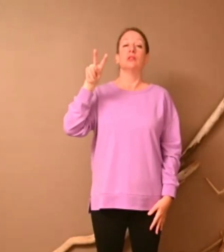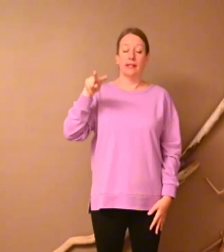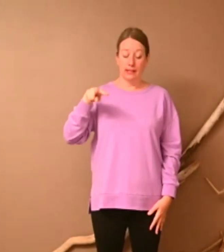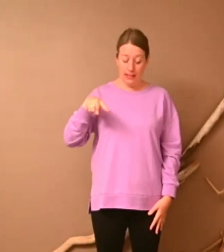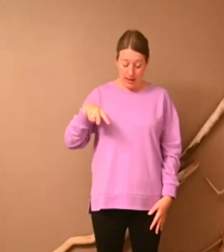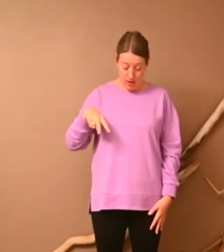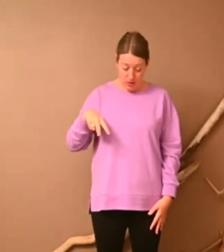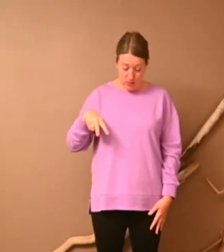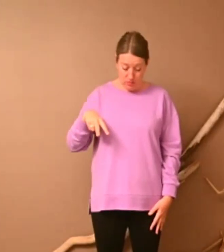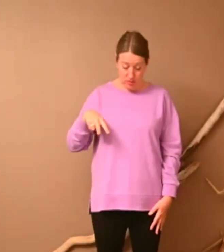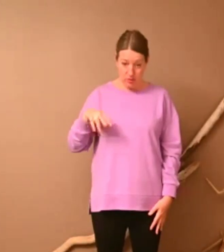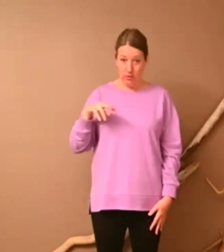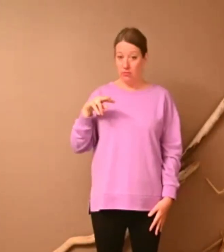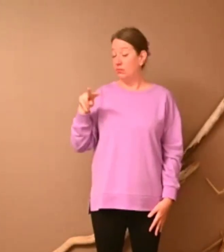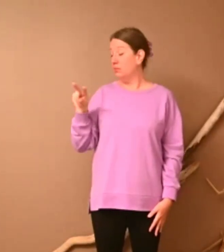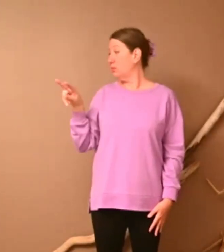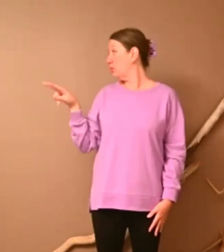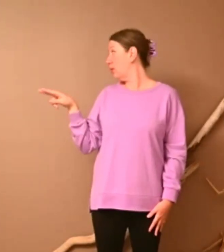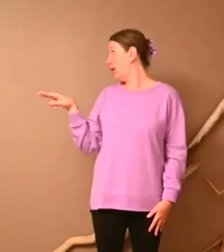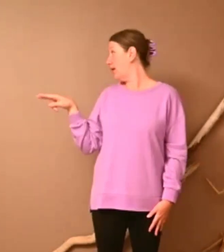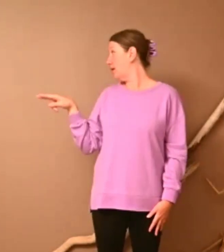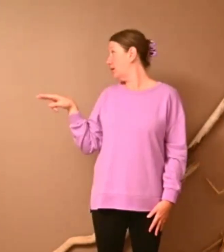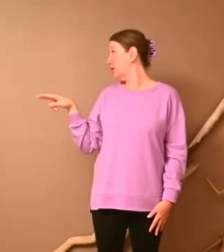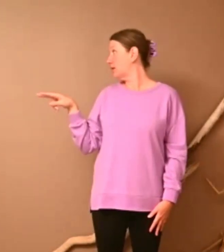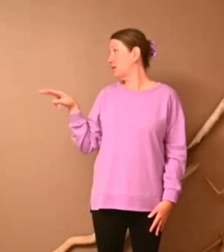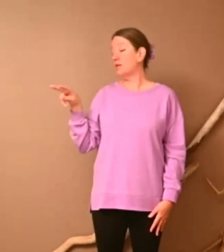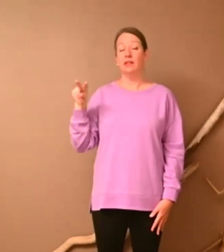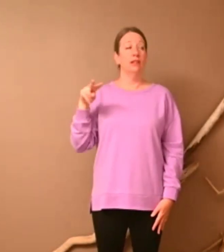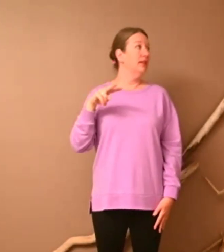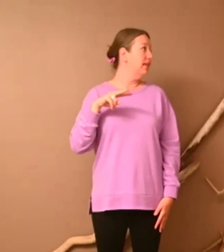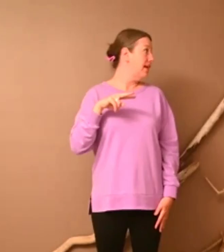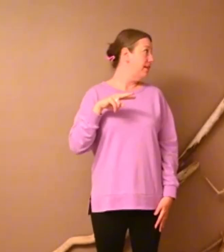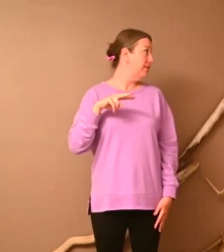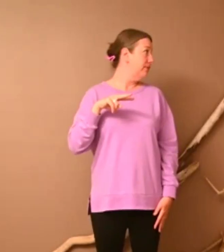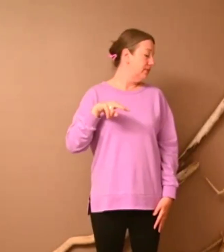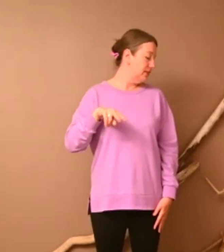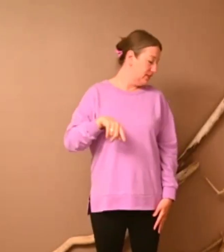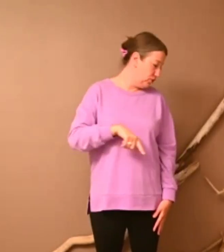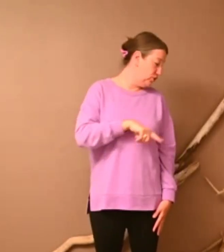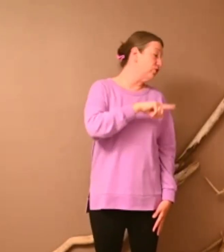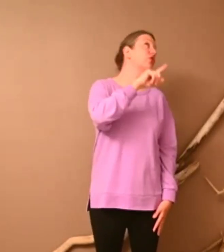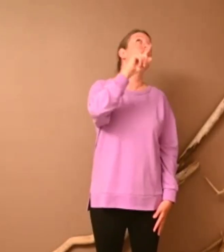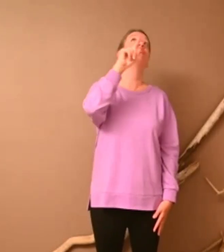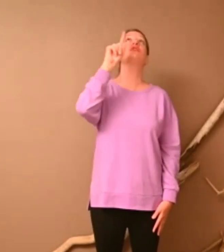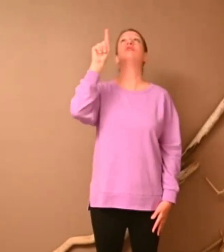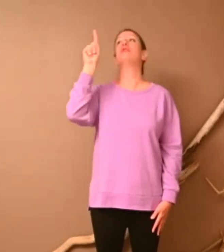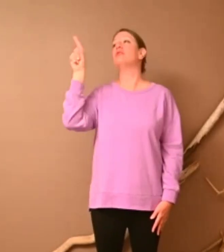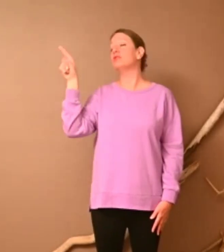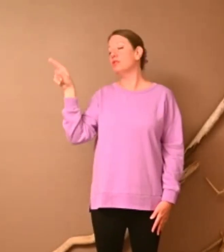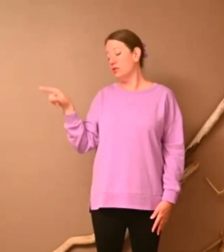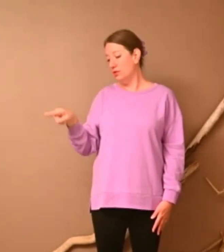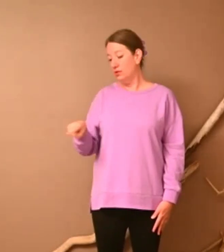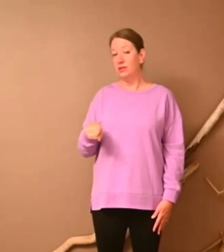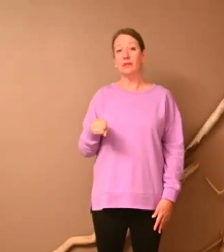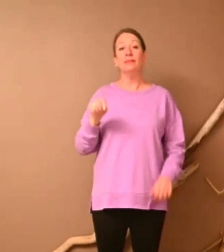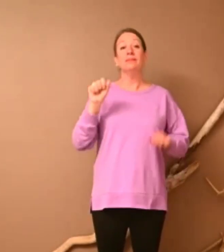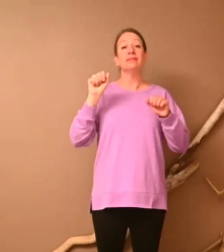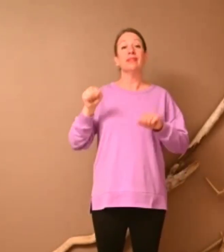one option might be looking up and down, or perhaps side to side, maybe looking